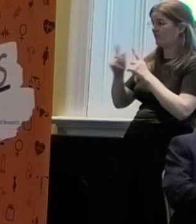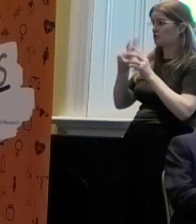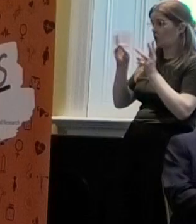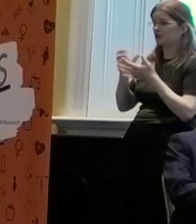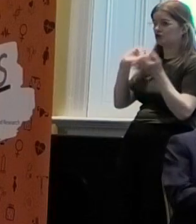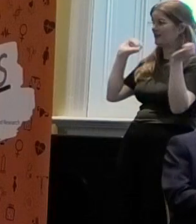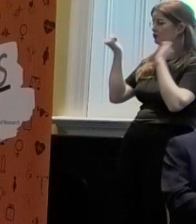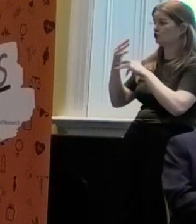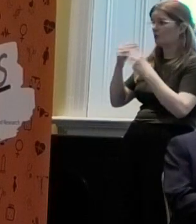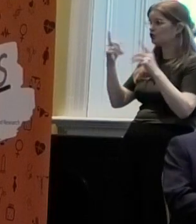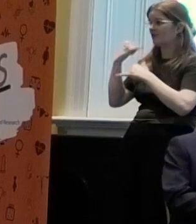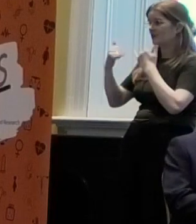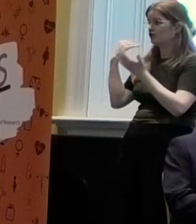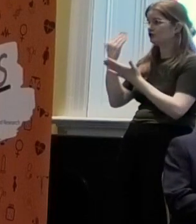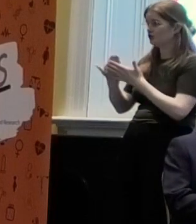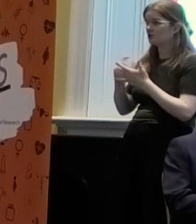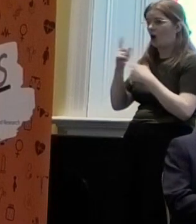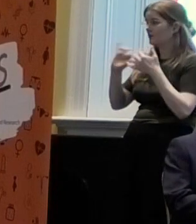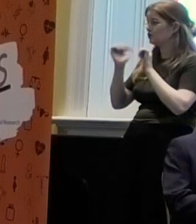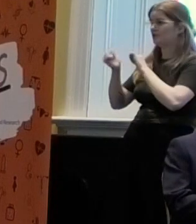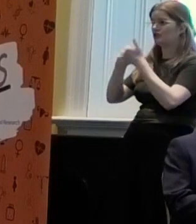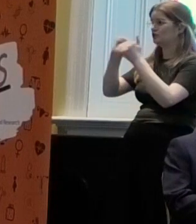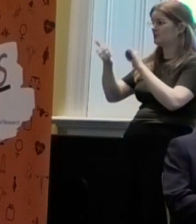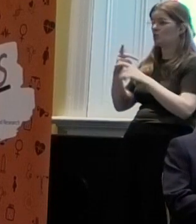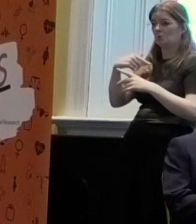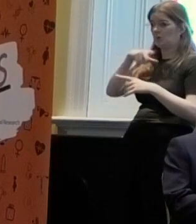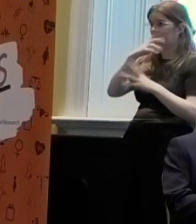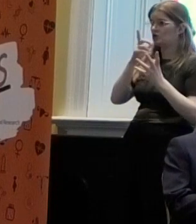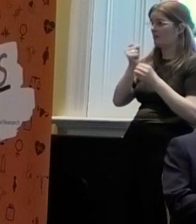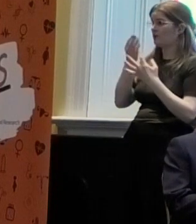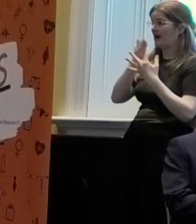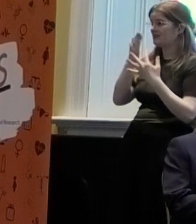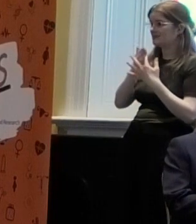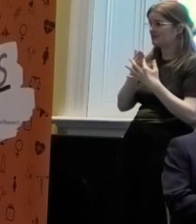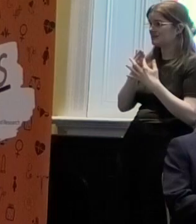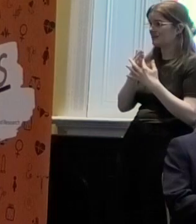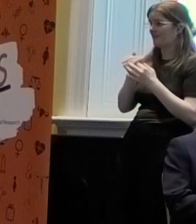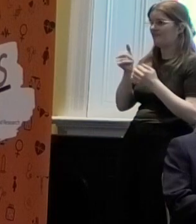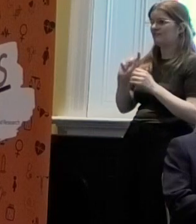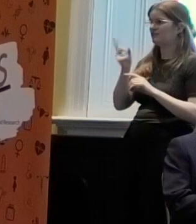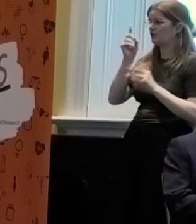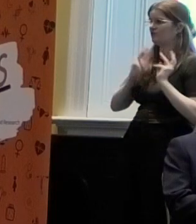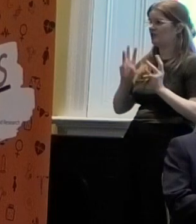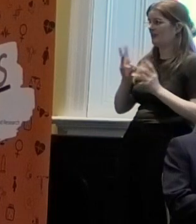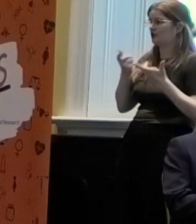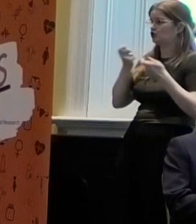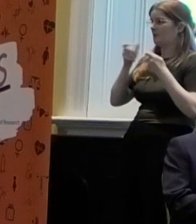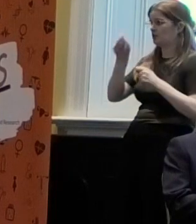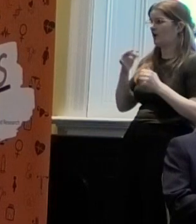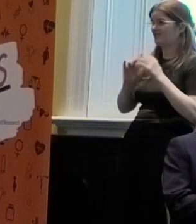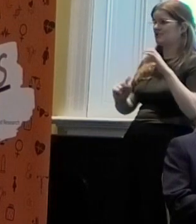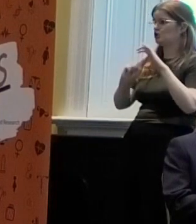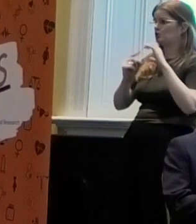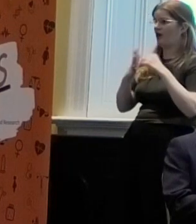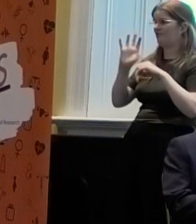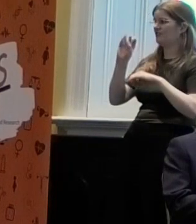much and so rapidly. I know we were talking about the access. I think Cliona, you were the first female chair of the institute. Is on their 50th